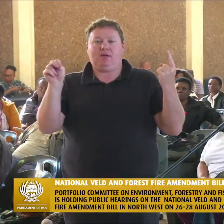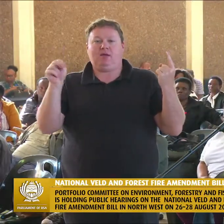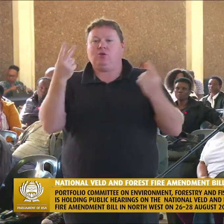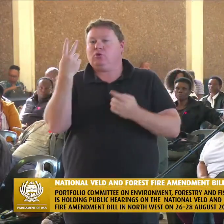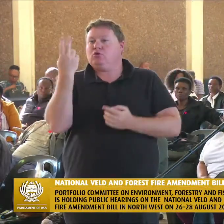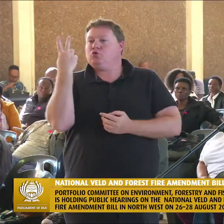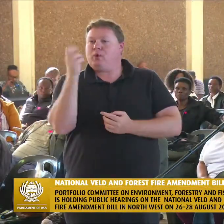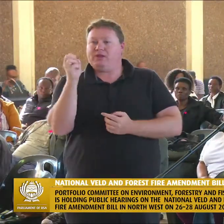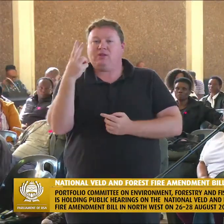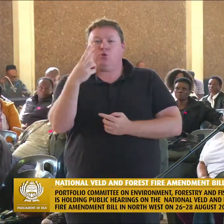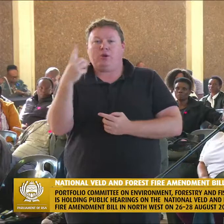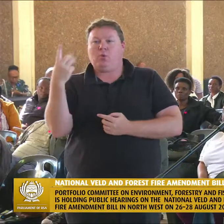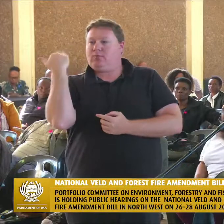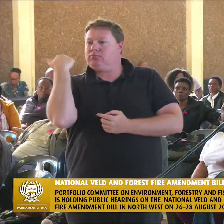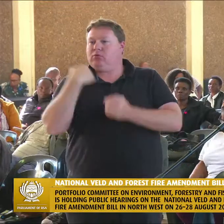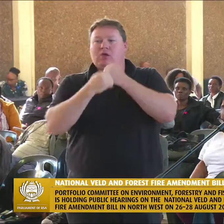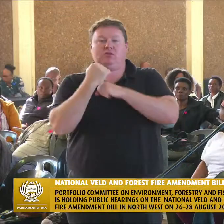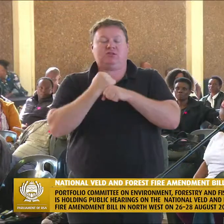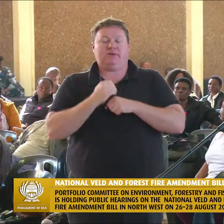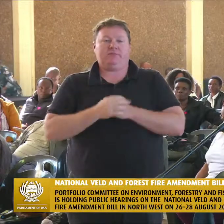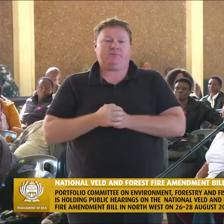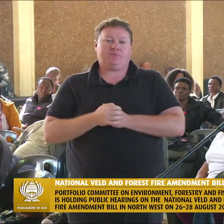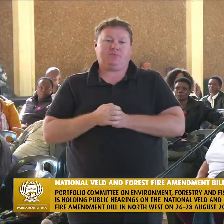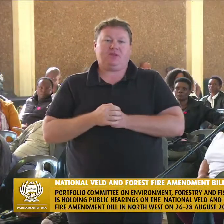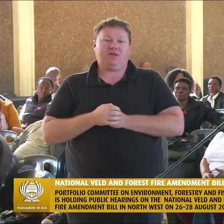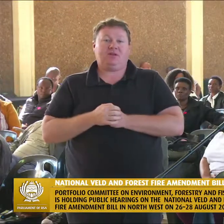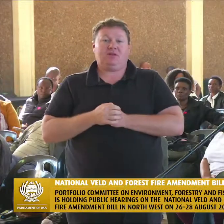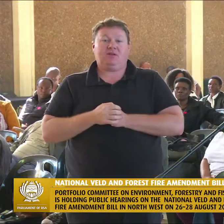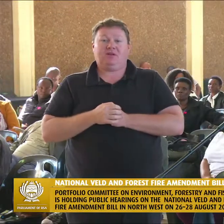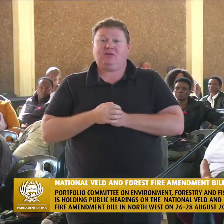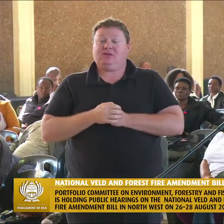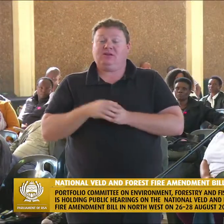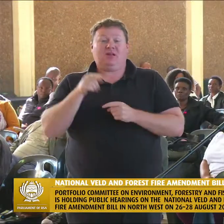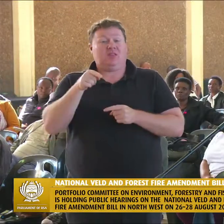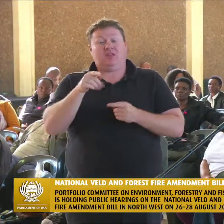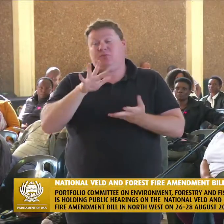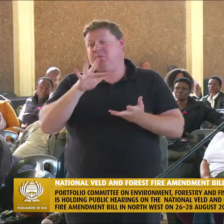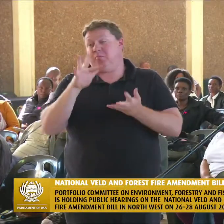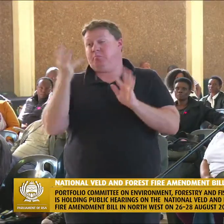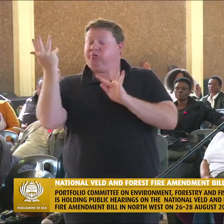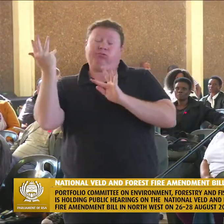november mr chairman that is a catastrophe